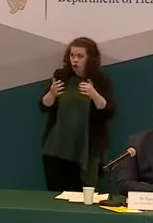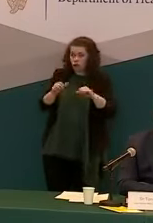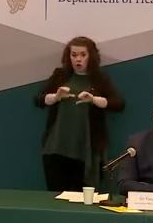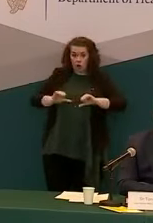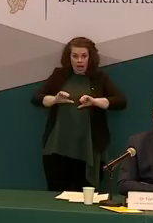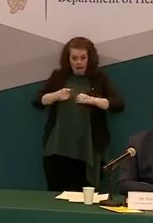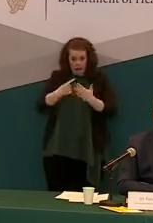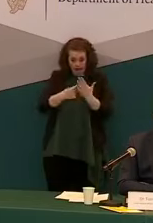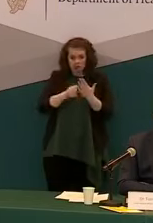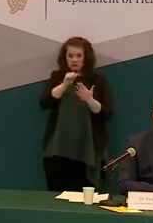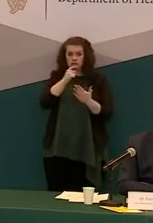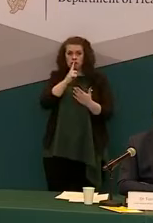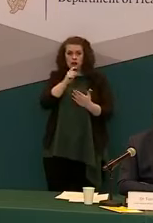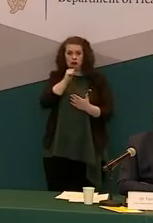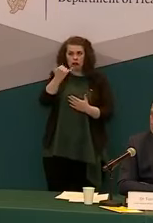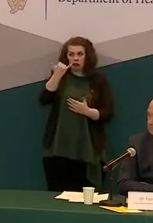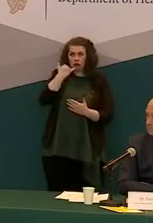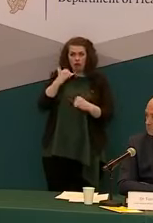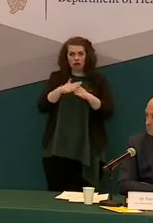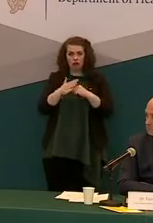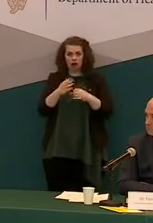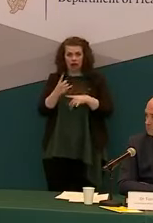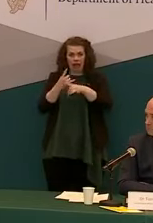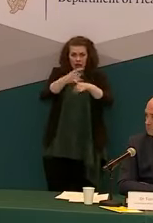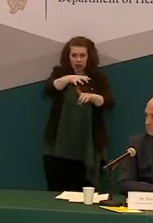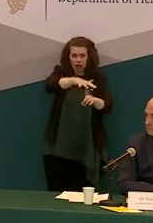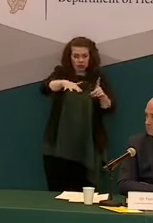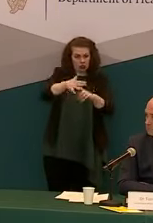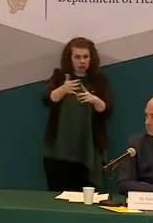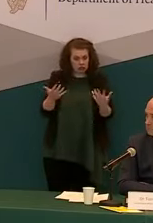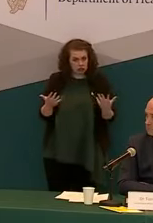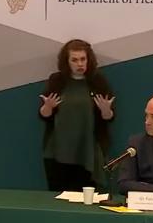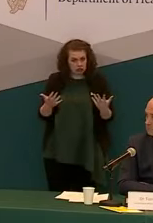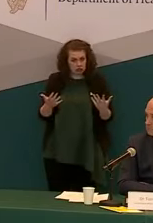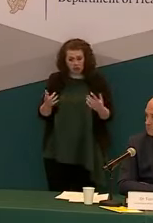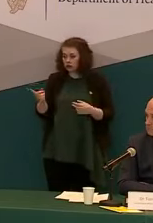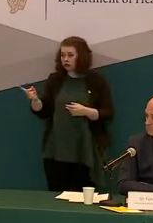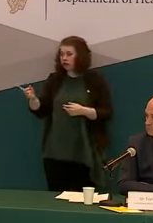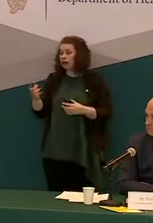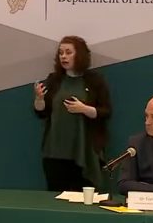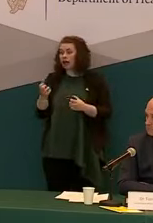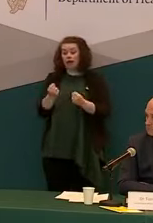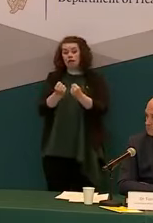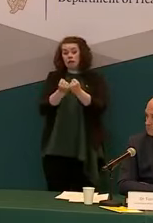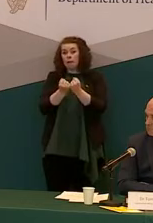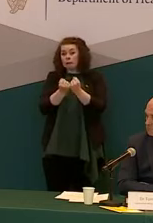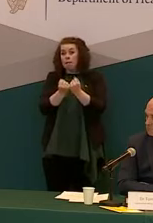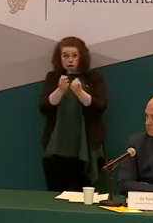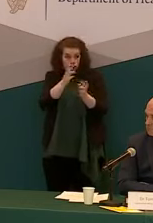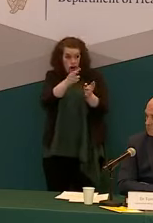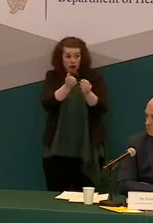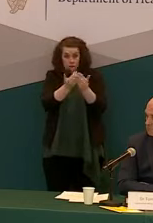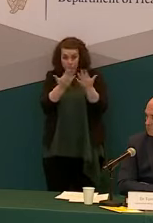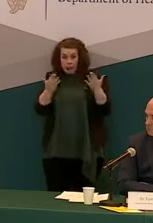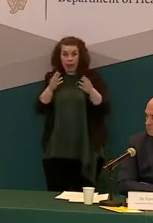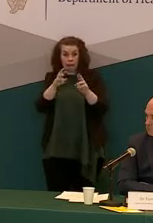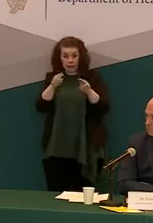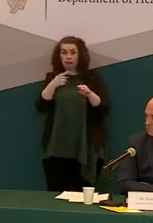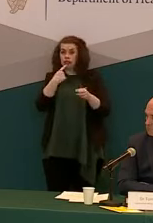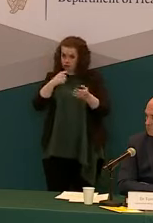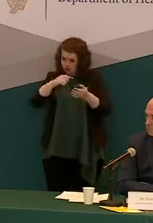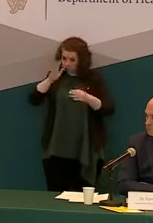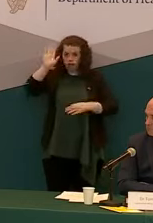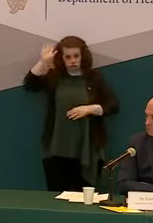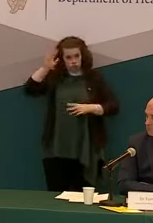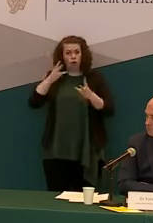get deployed? Yeah, I've seen such reports. There's large numbers of people who have signed up for On-Call, and of course we want